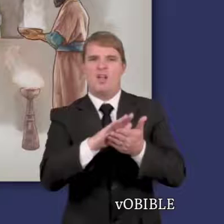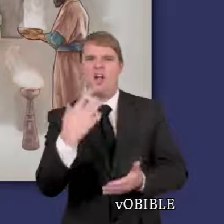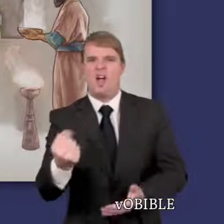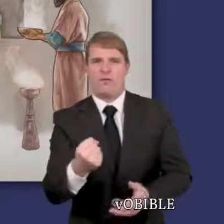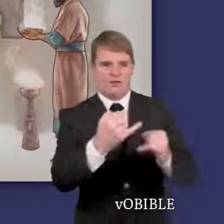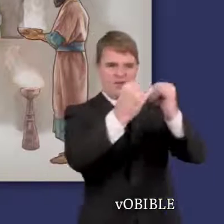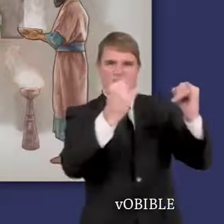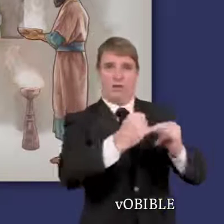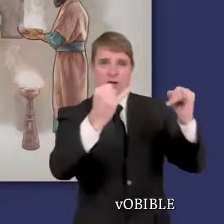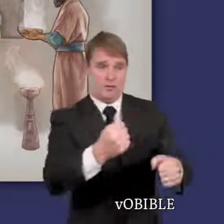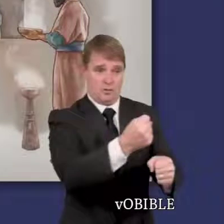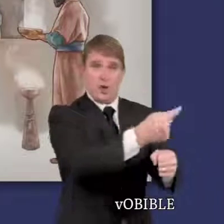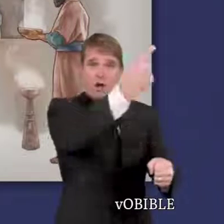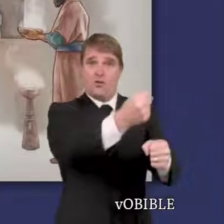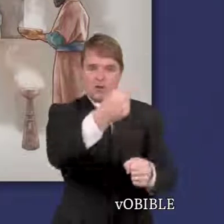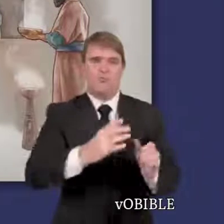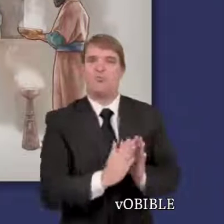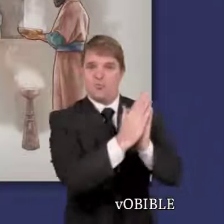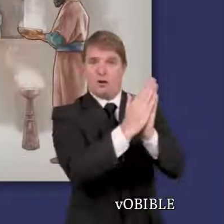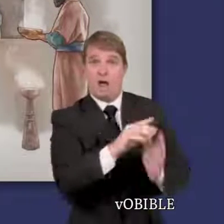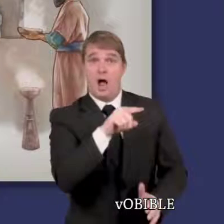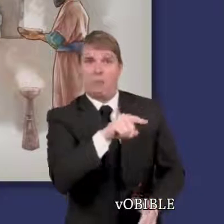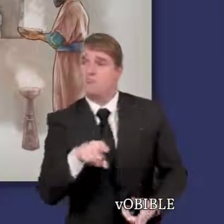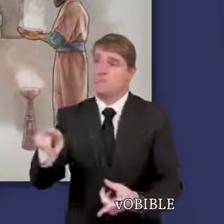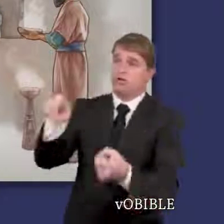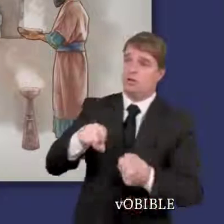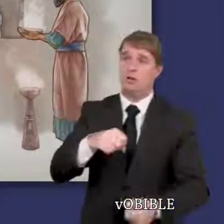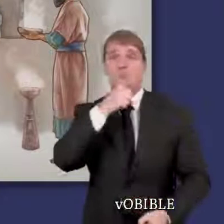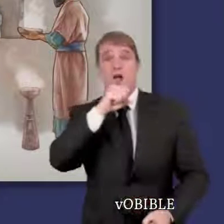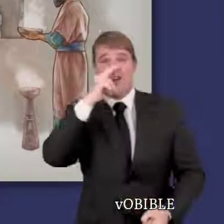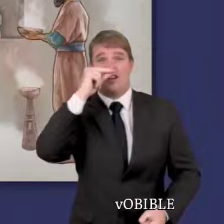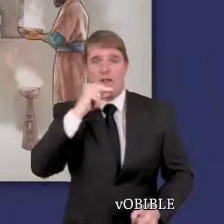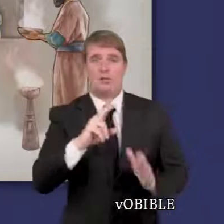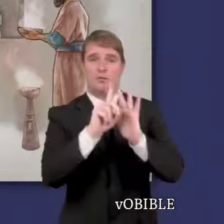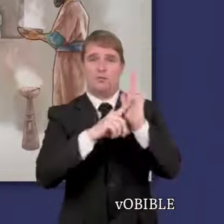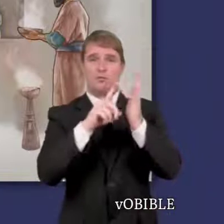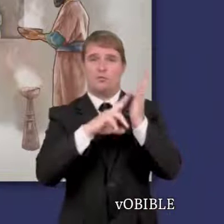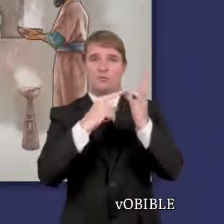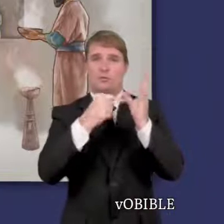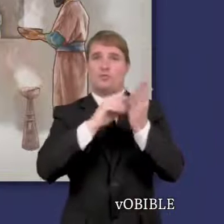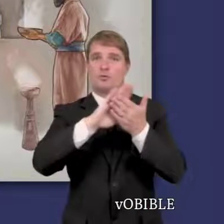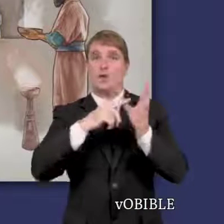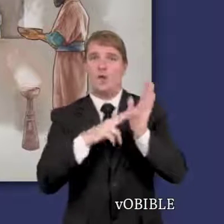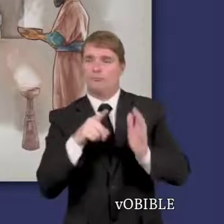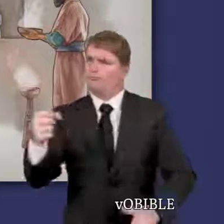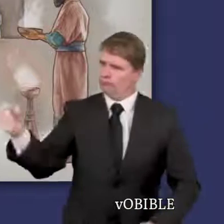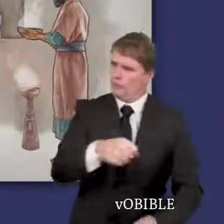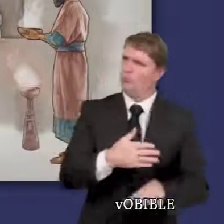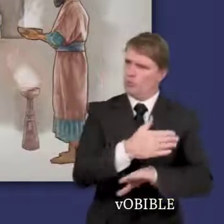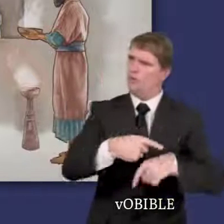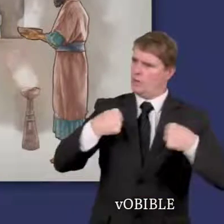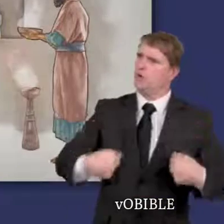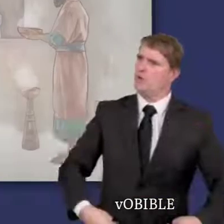gods, hires a young Levite named Jonathan to serve as his priest. Jonathan, however, is not of the priestly